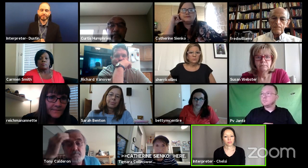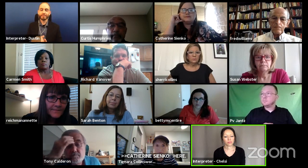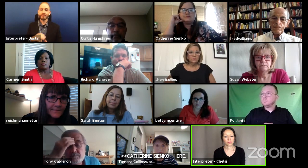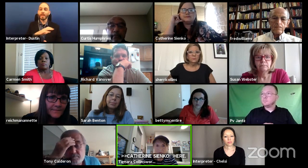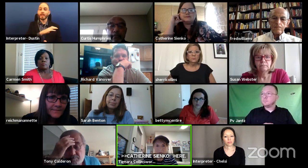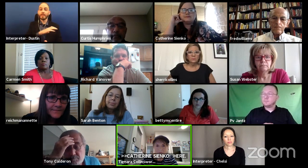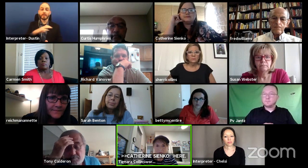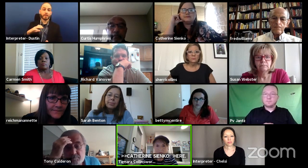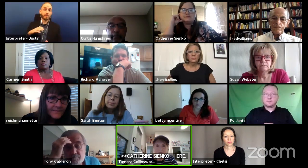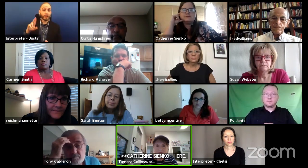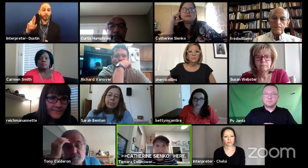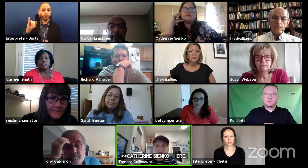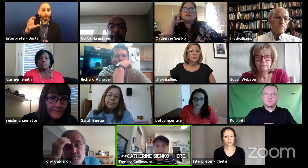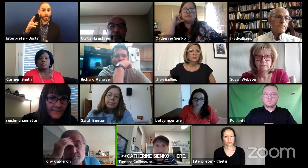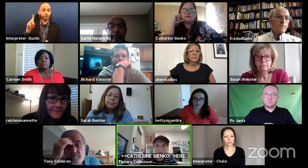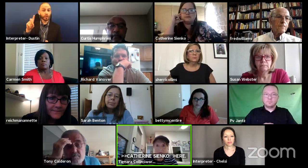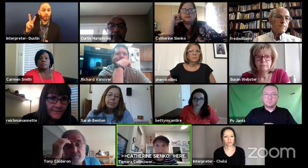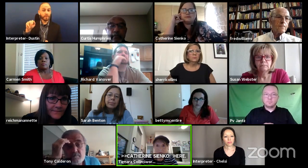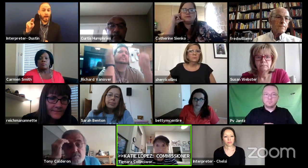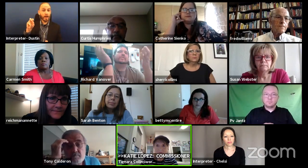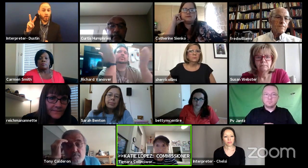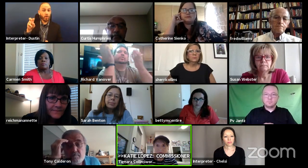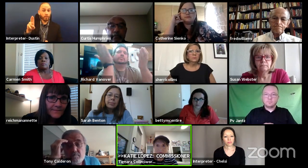Commissioner Richard Danover.